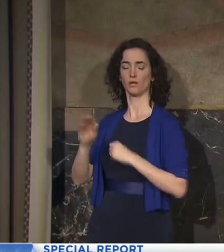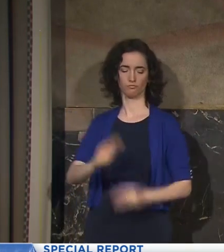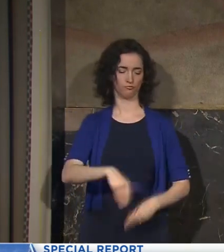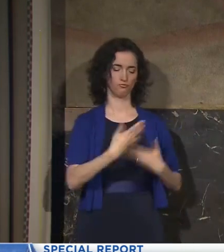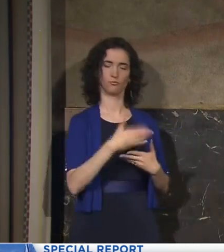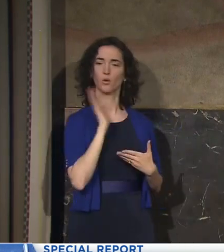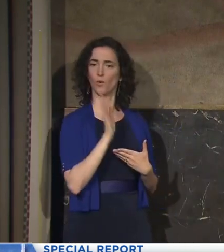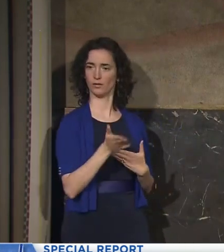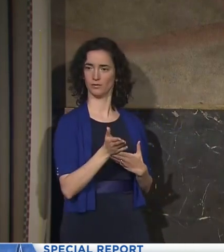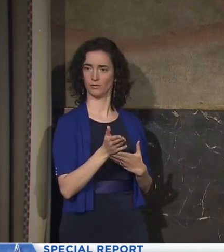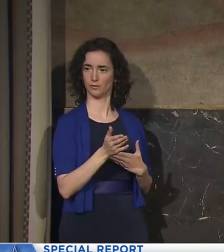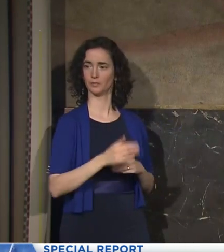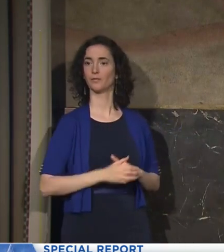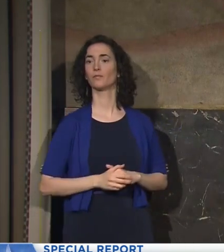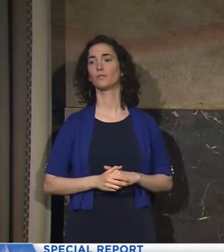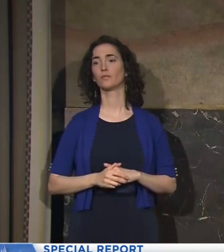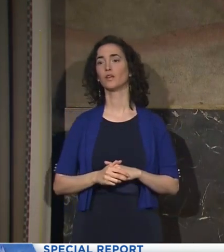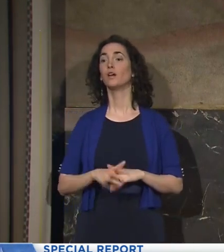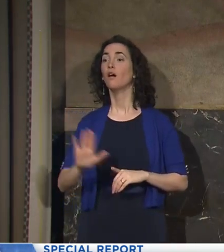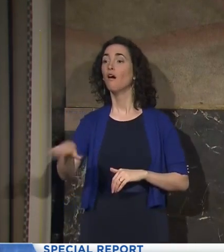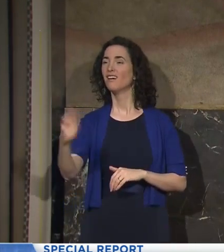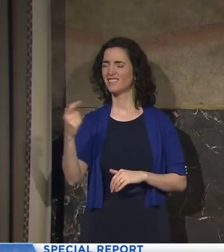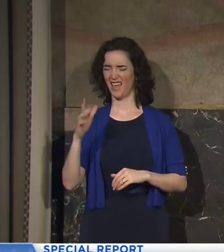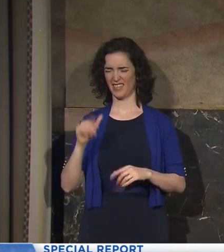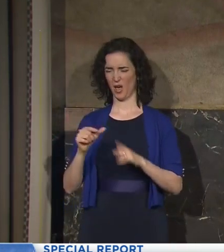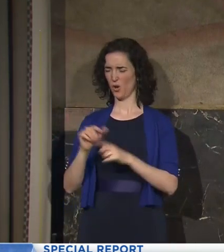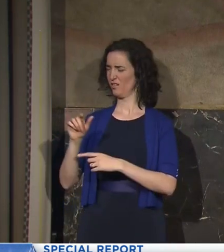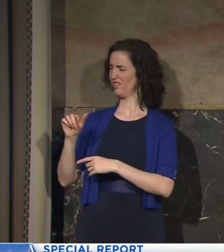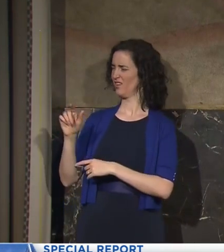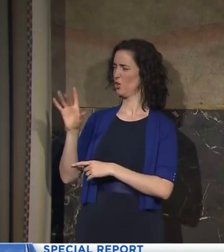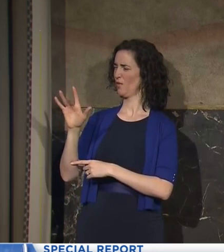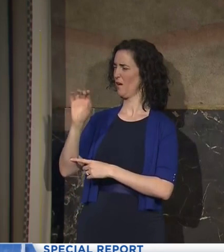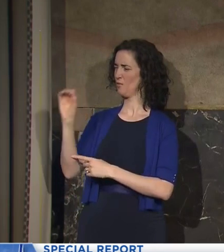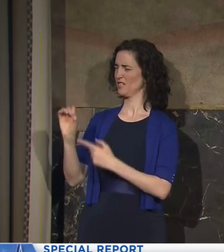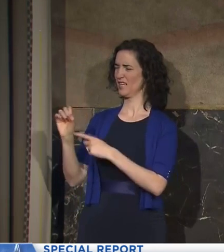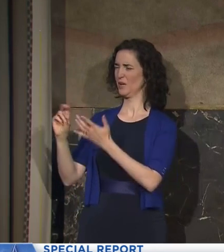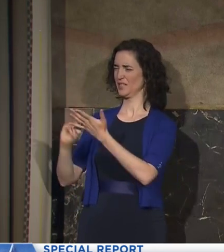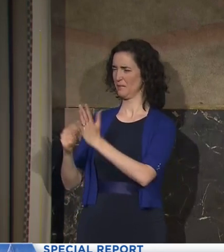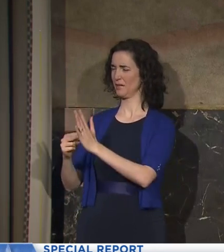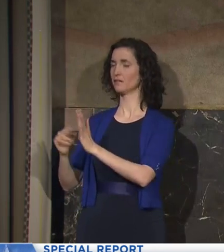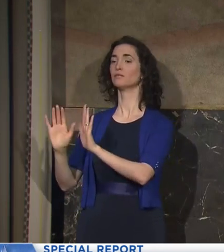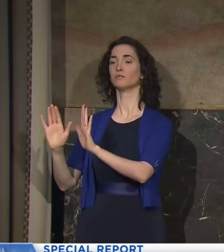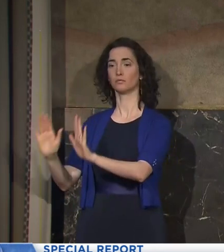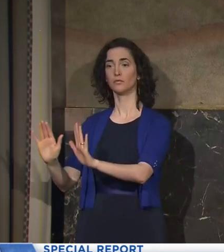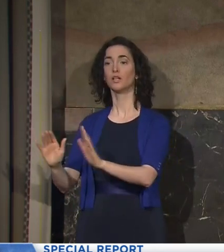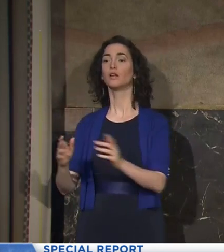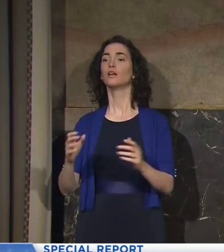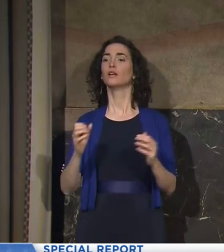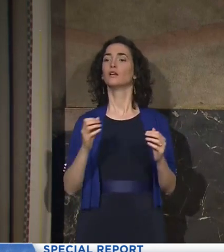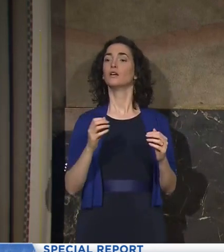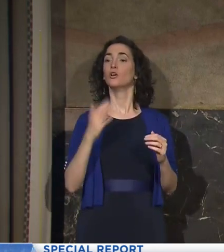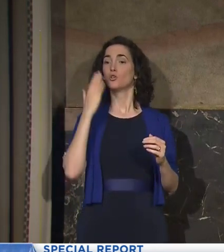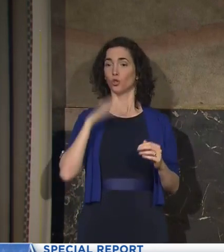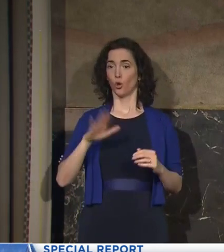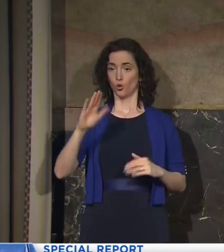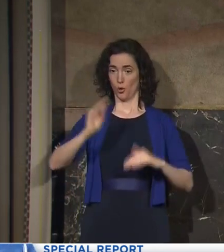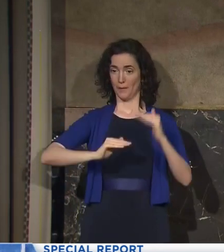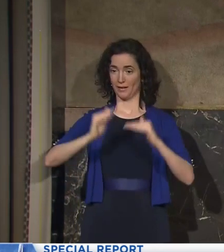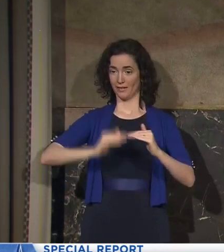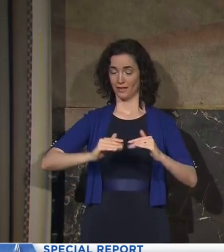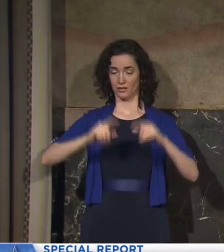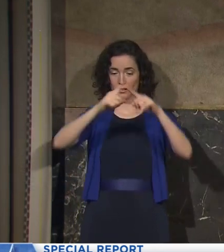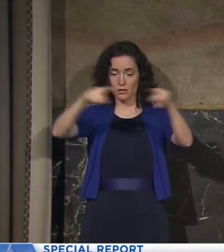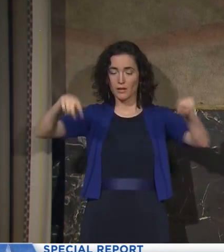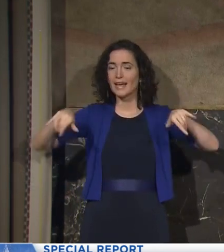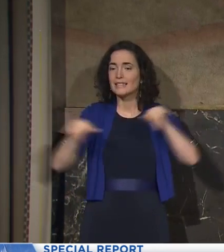If you're trying to understand what the 25% means, know that occupancy capacity is based upon gross square footage and the